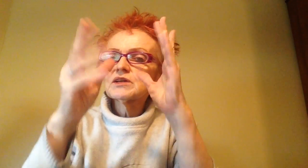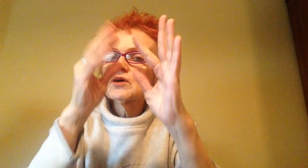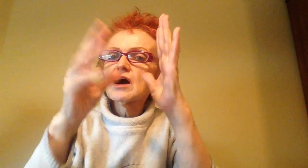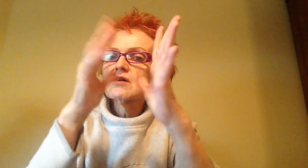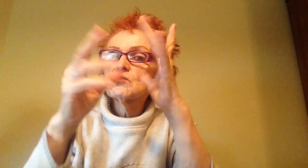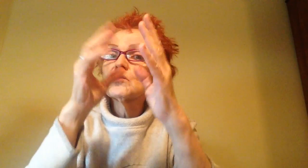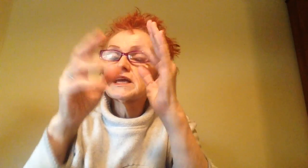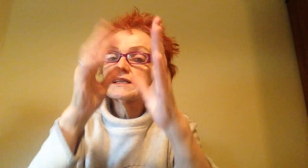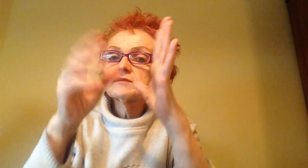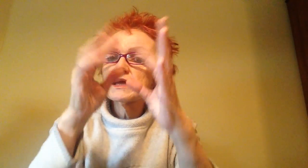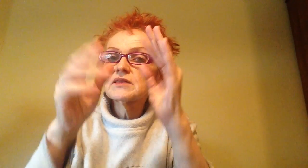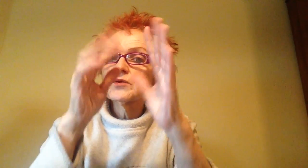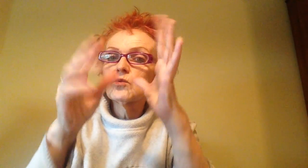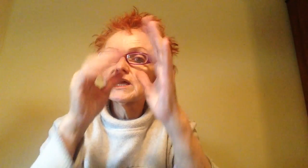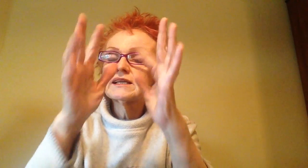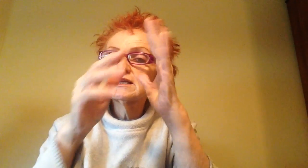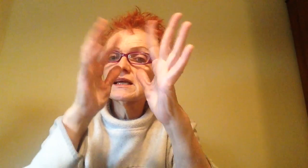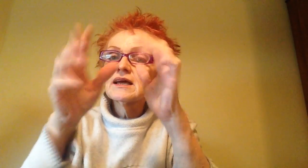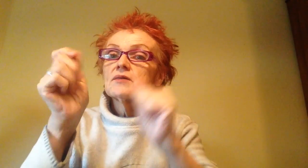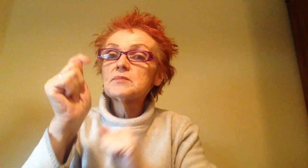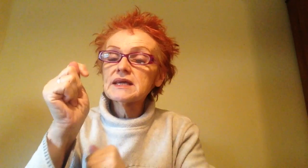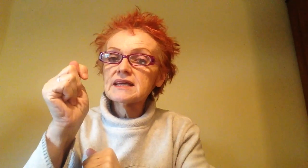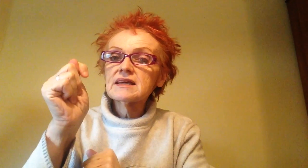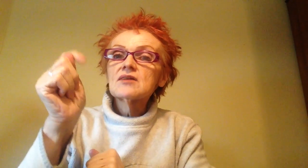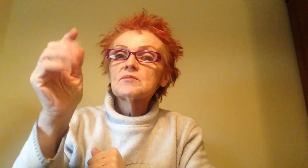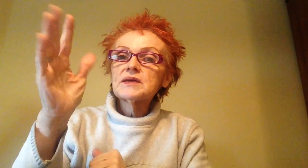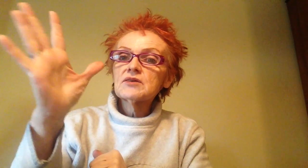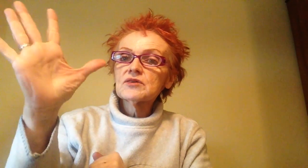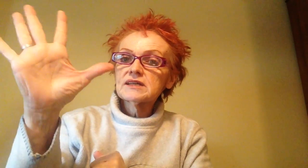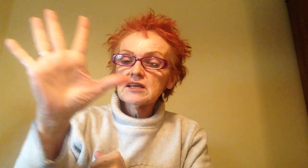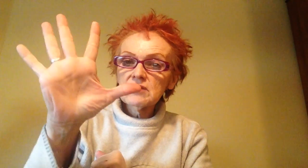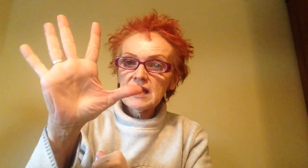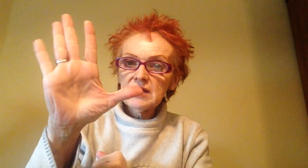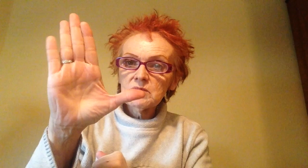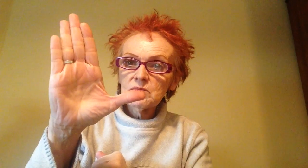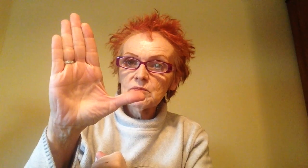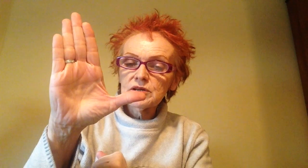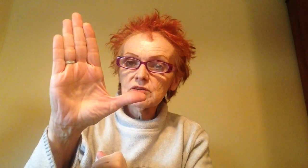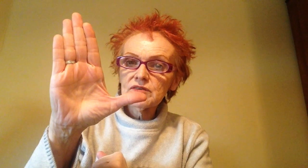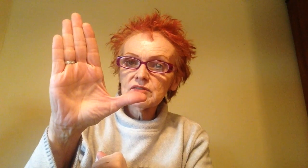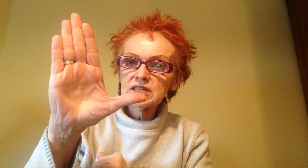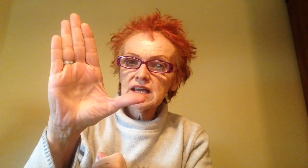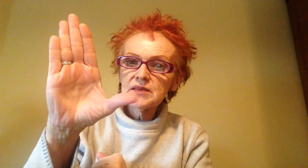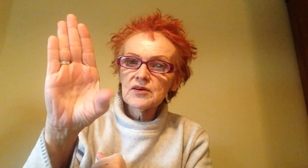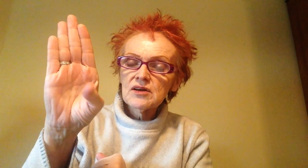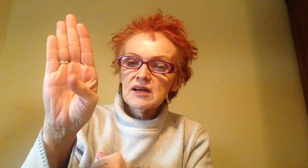a wind. May the wind be. You're going to take your hand, putting your fingers together,